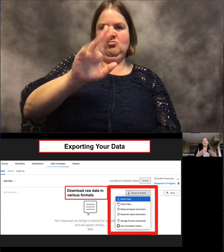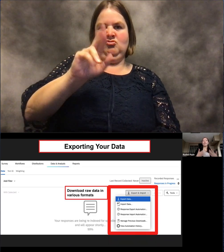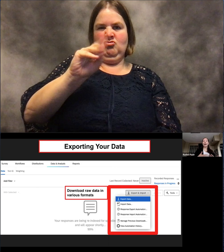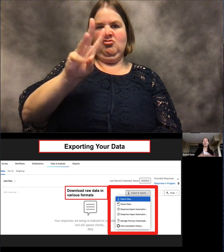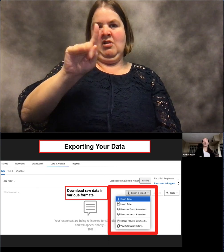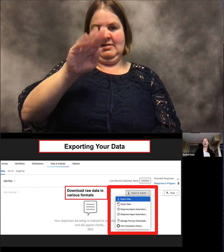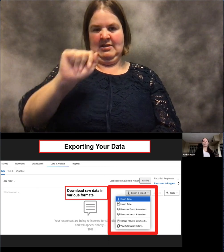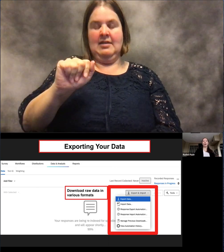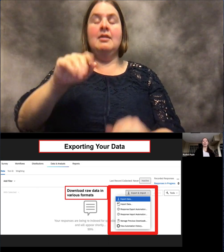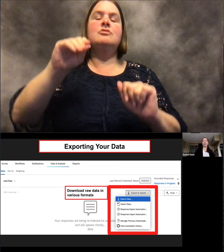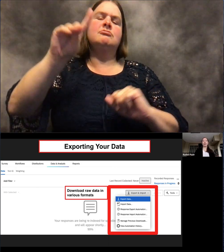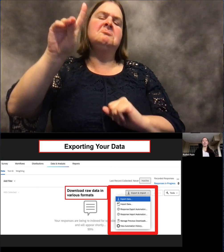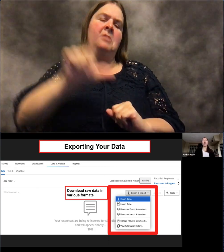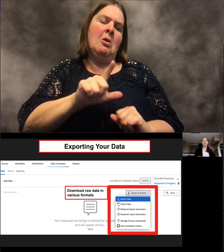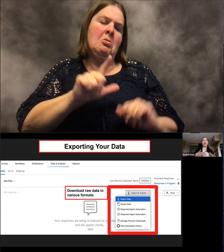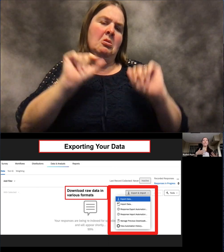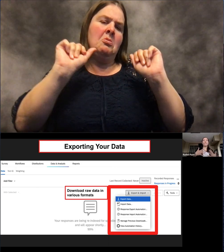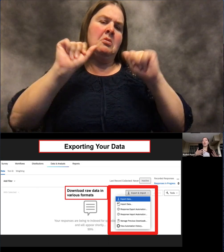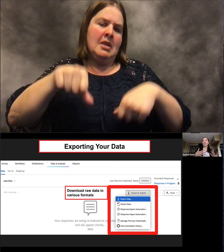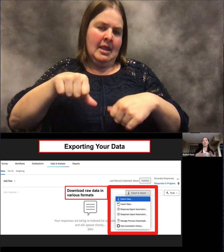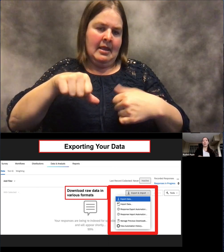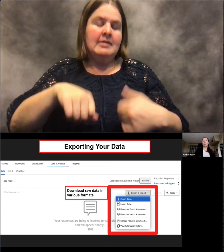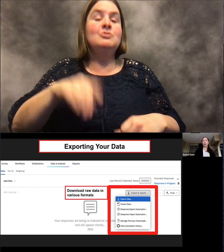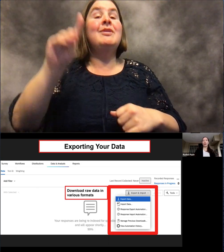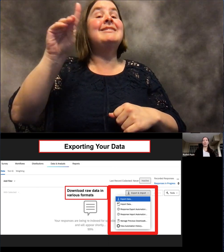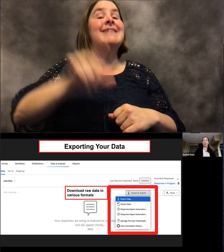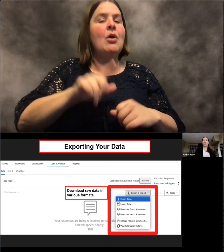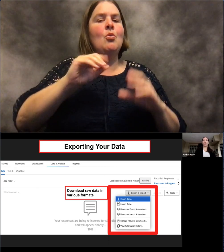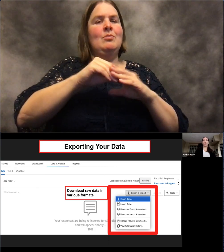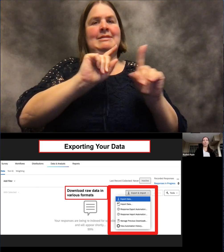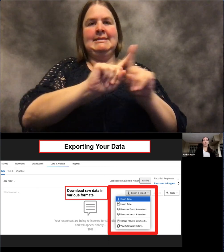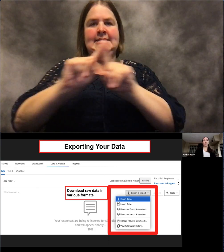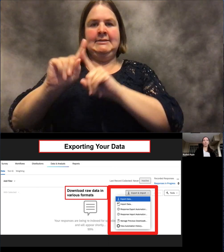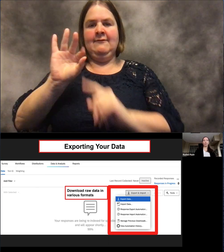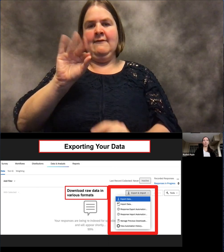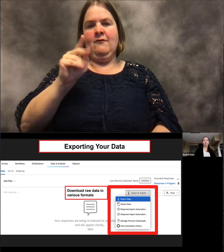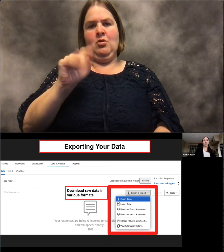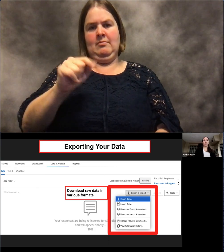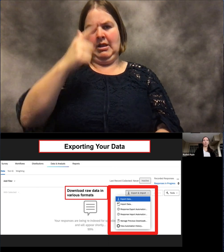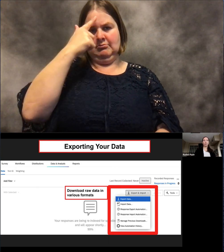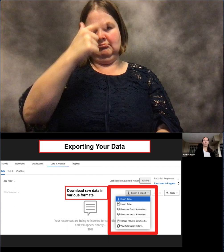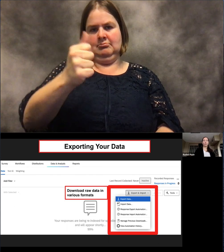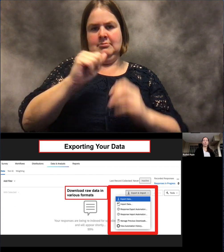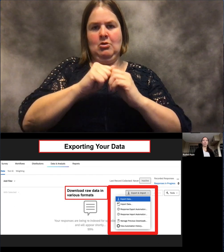you can download that raw data in various different formats.